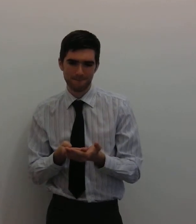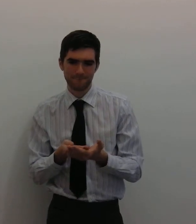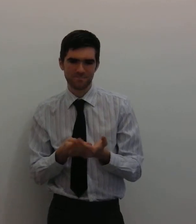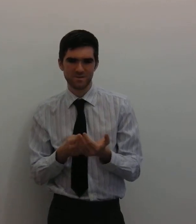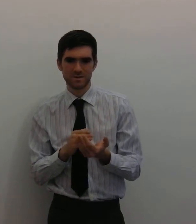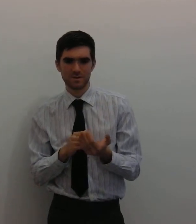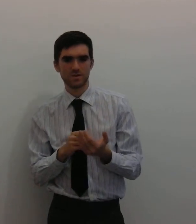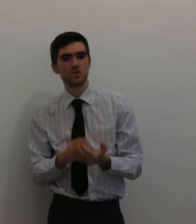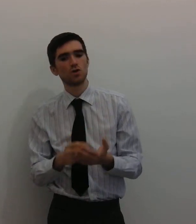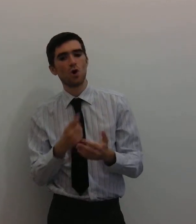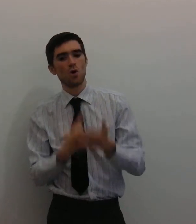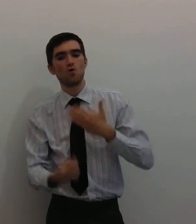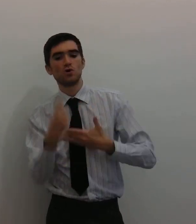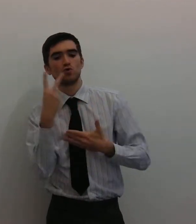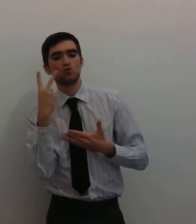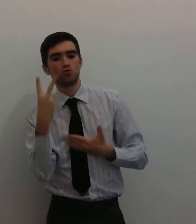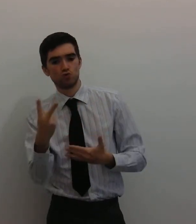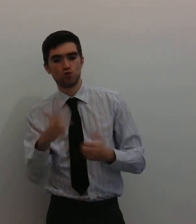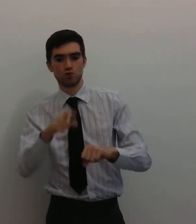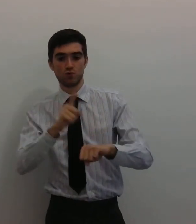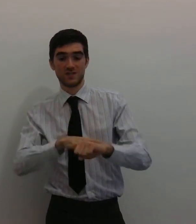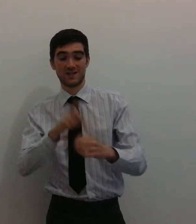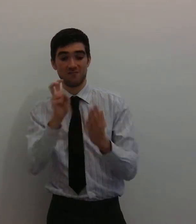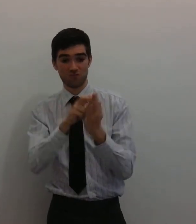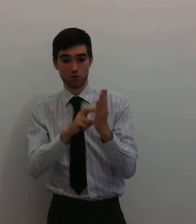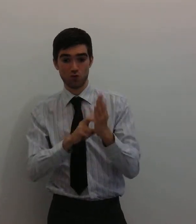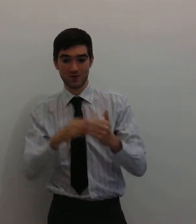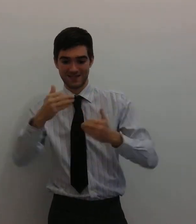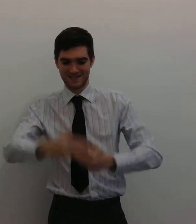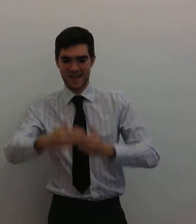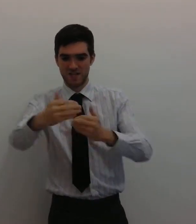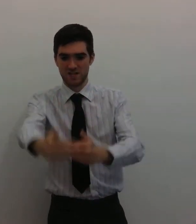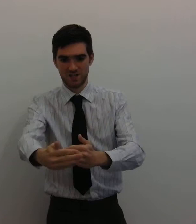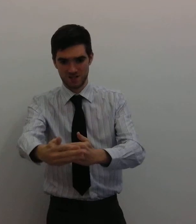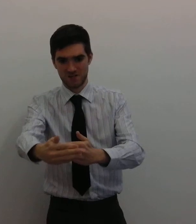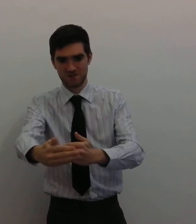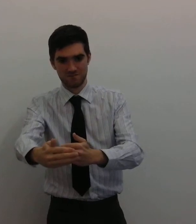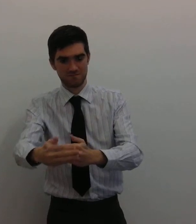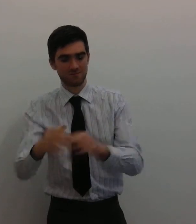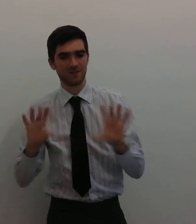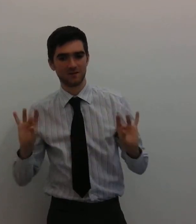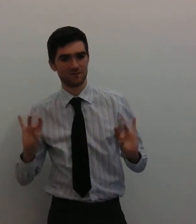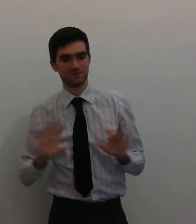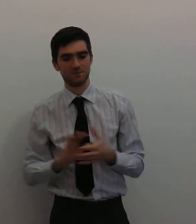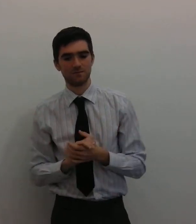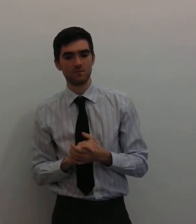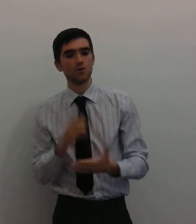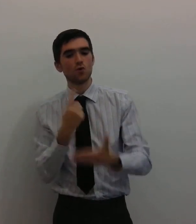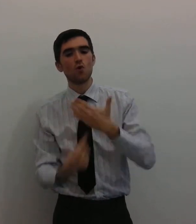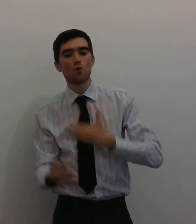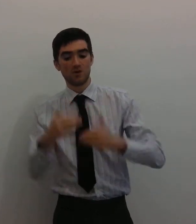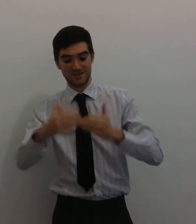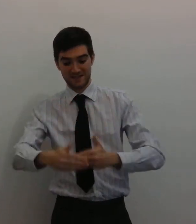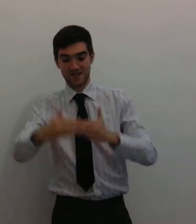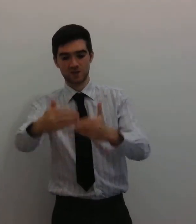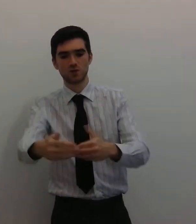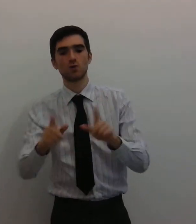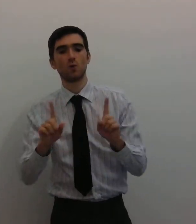time recorded stages for you to worry about. So the only stages that you'll be time recording against